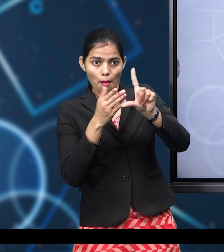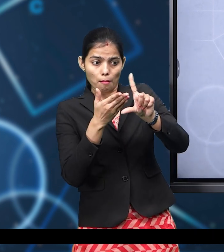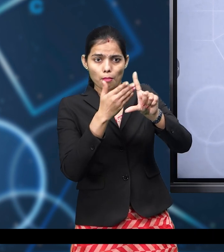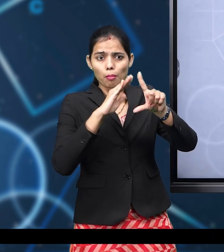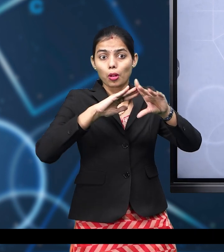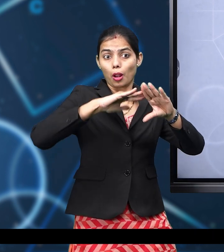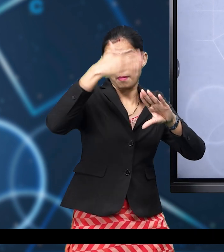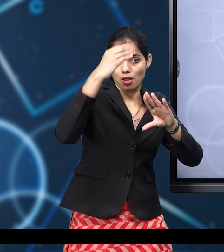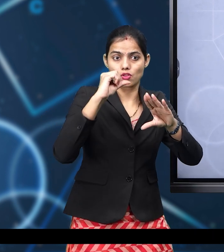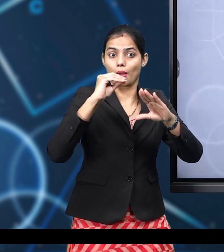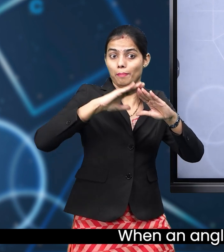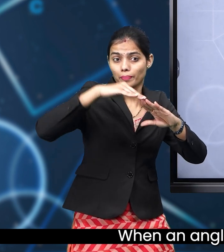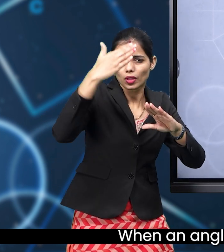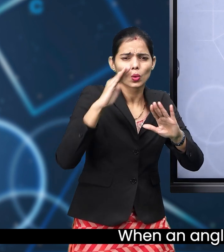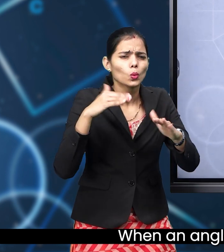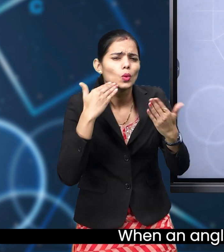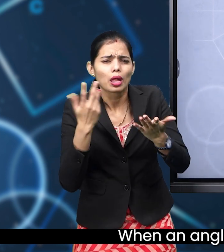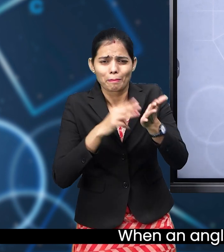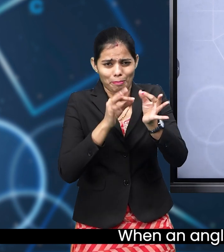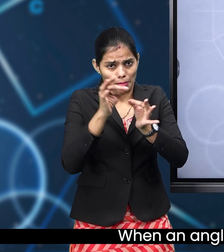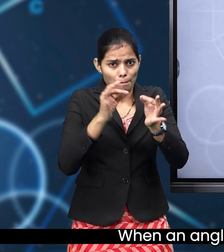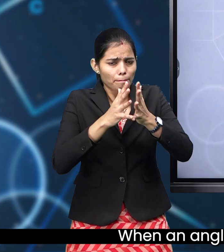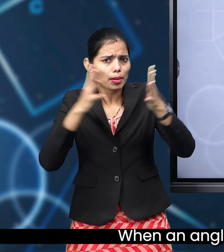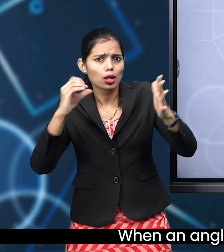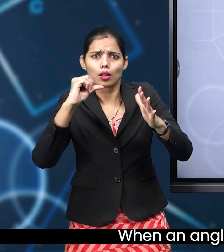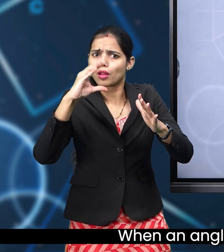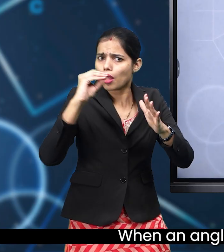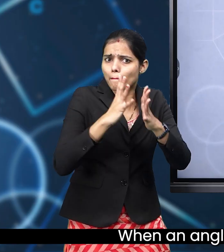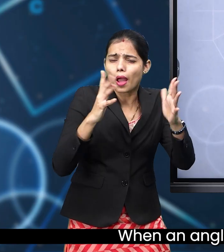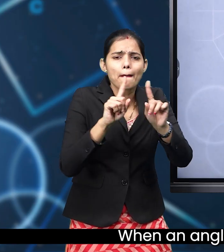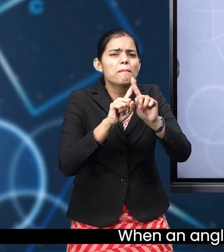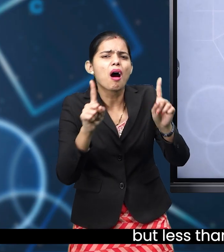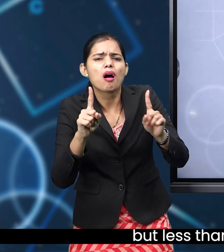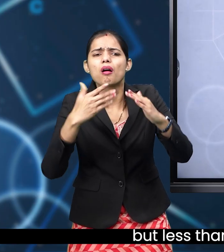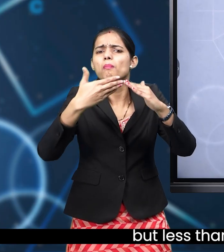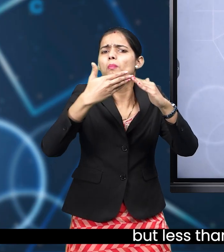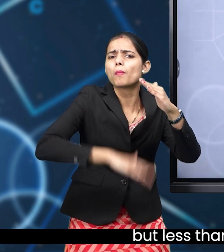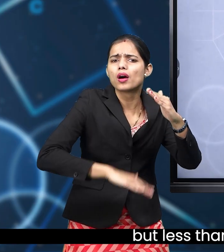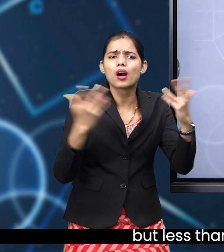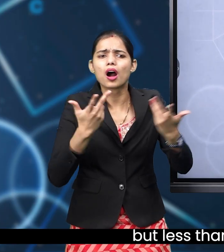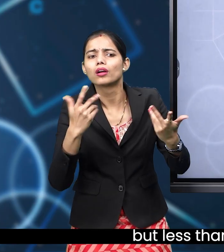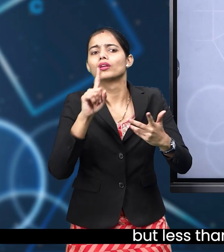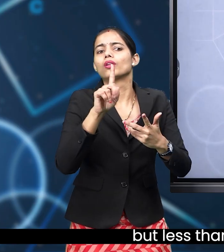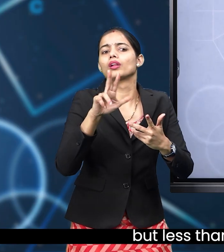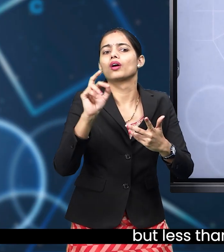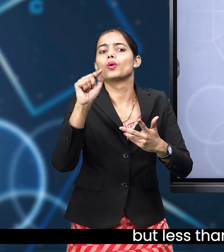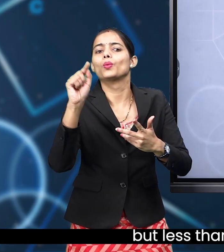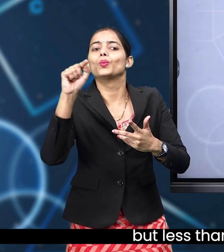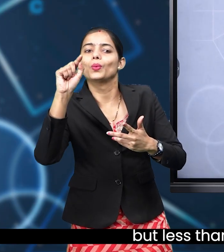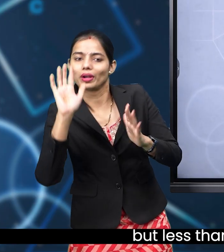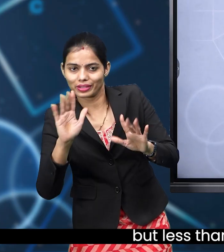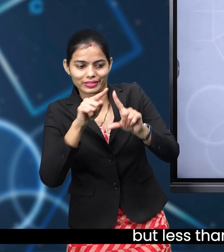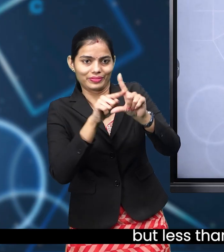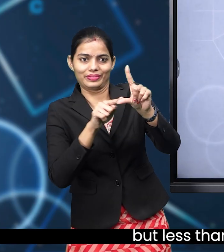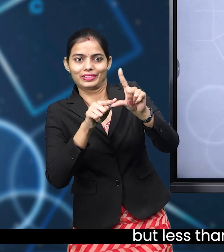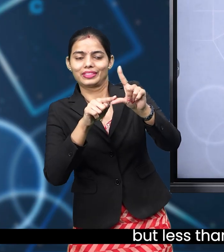Obtuse angle. When an angle measures greater than 90 degree but less than 180 degree, it is